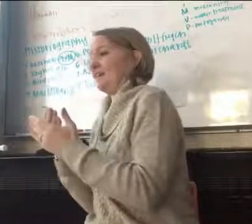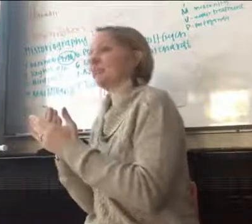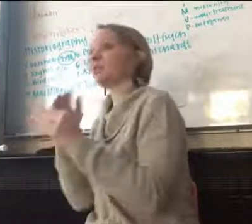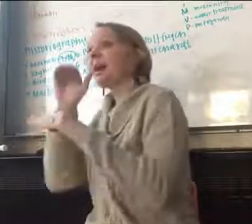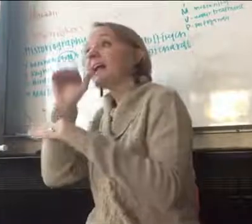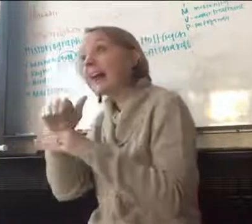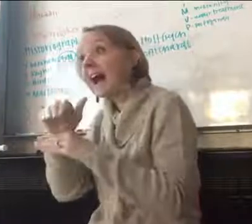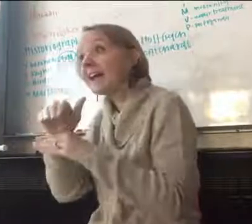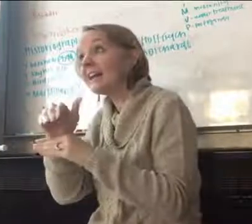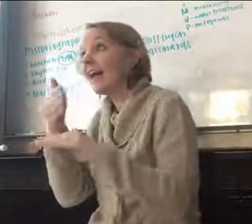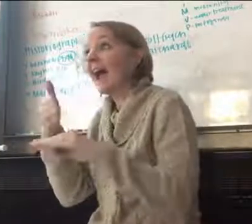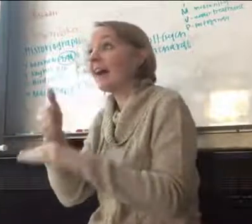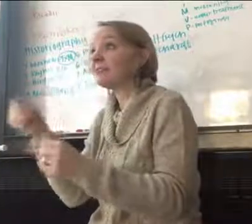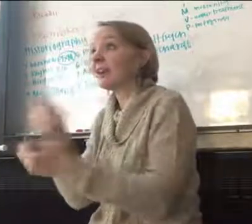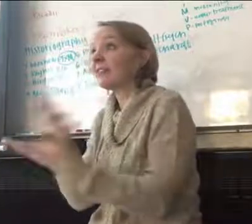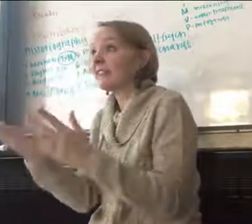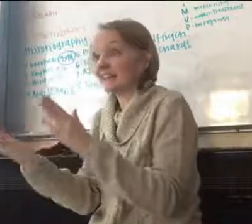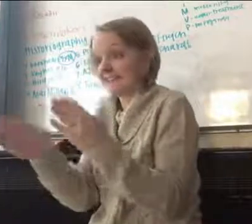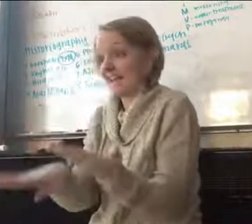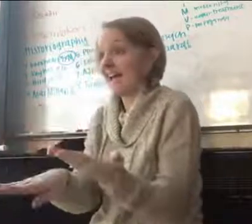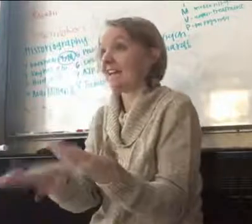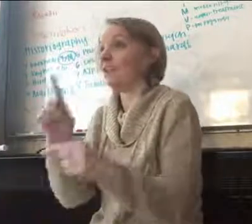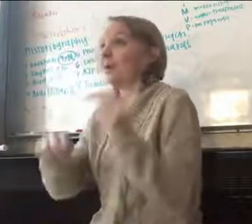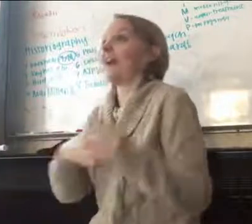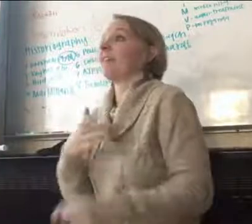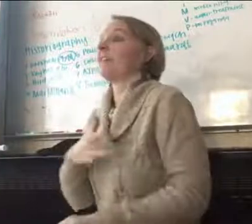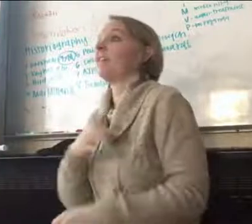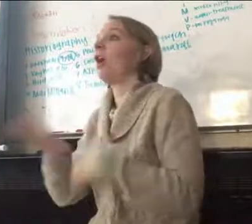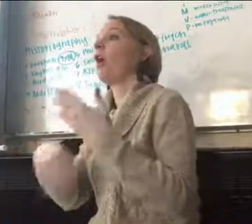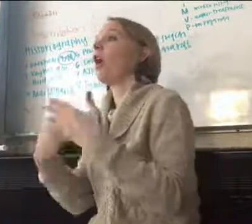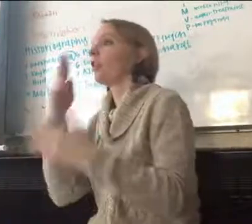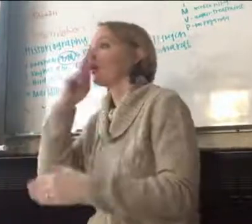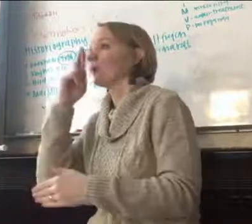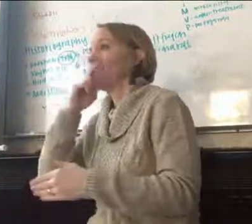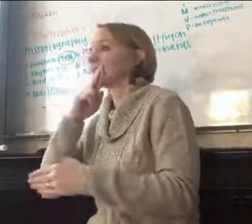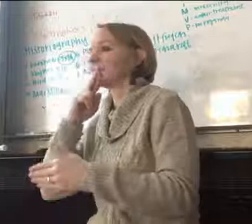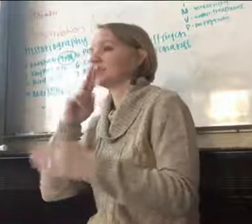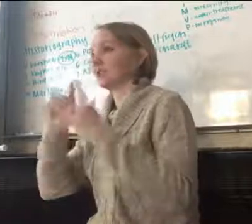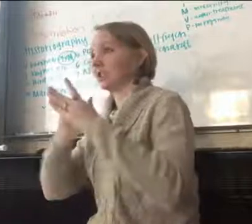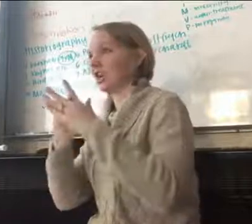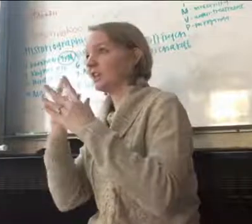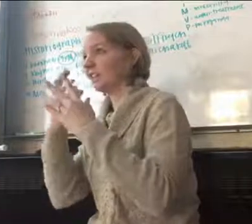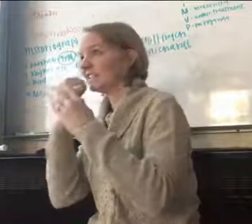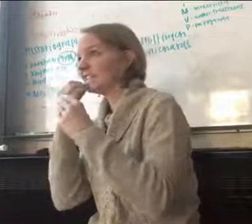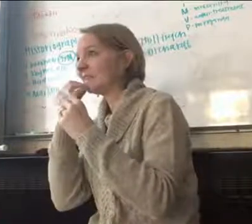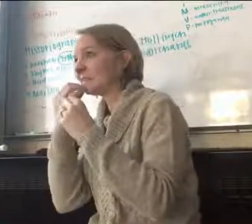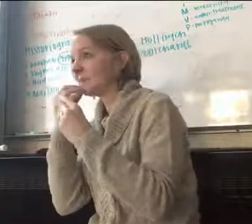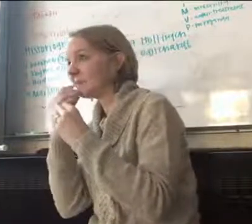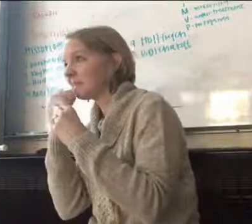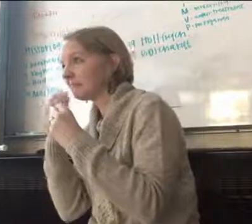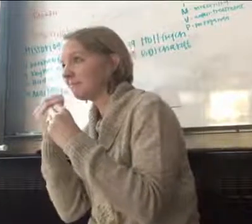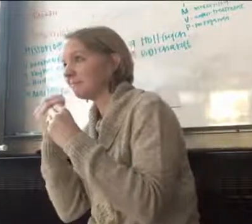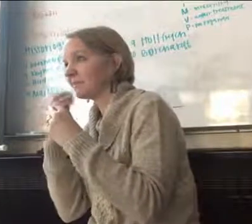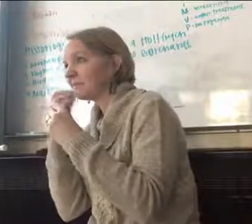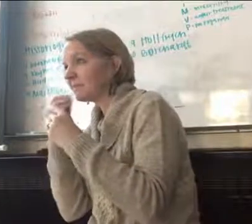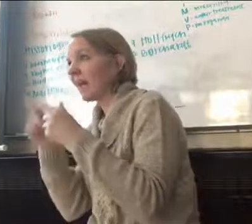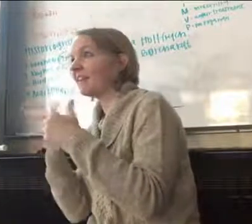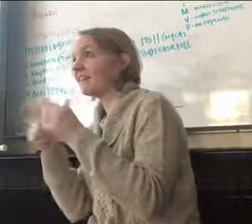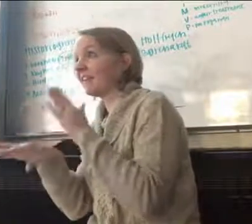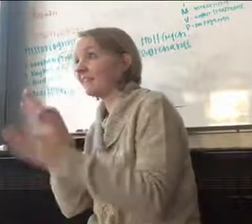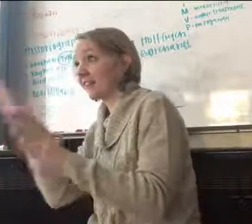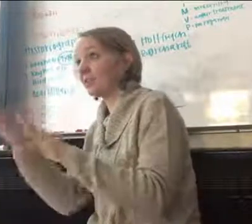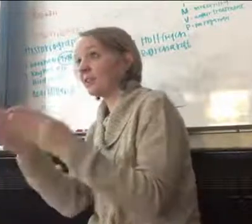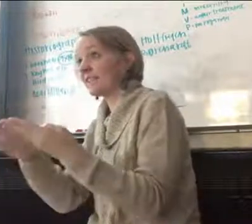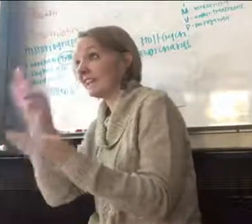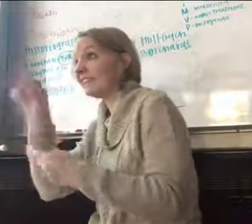night, after all your nerve endings are dead, all the rats start to bite through your boots. And then they find your dead